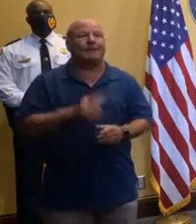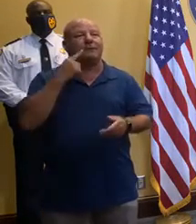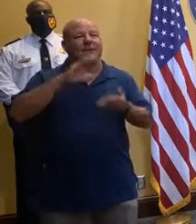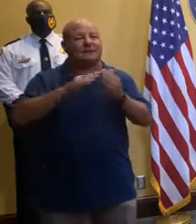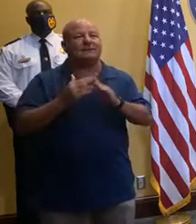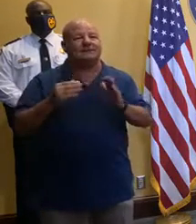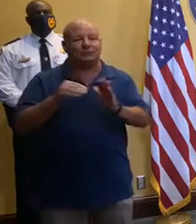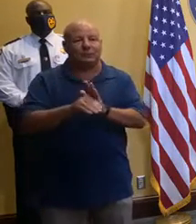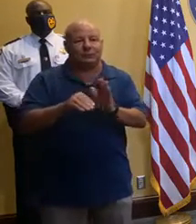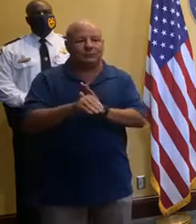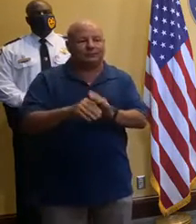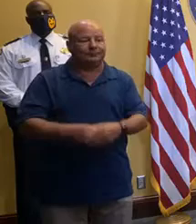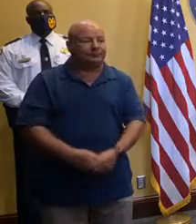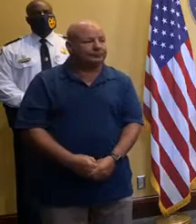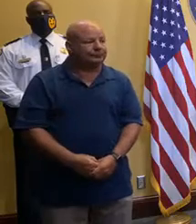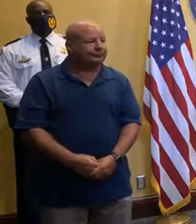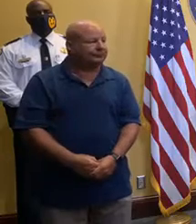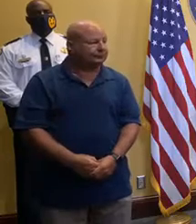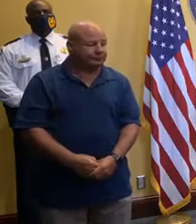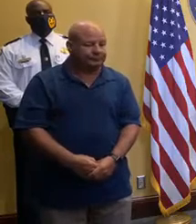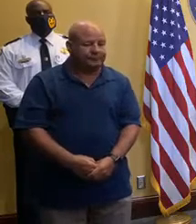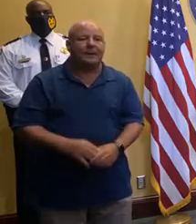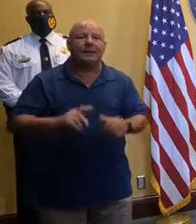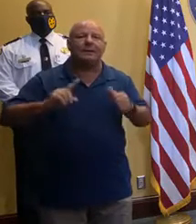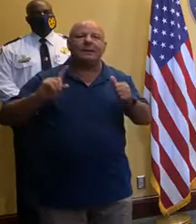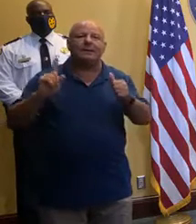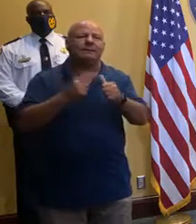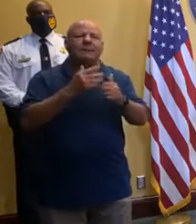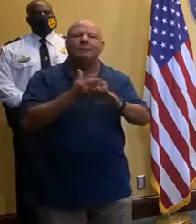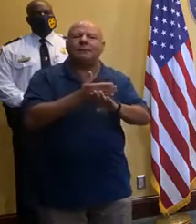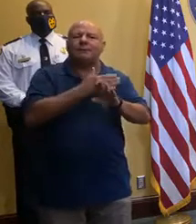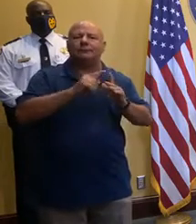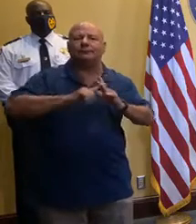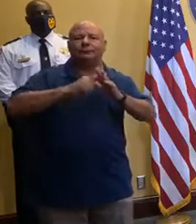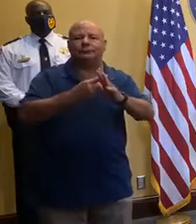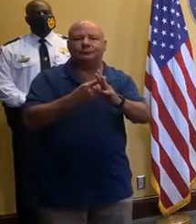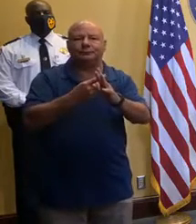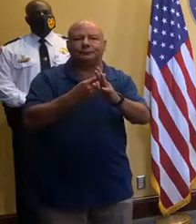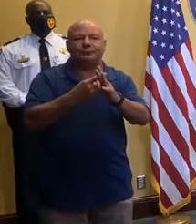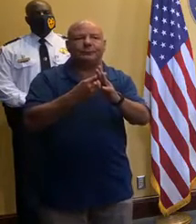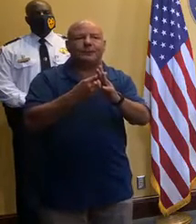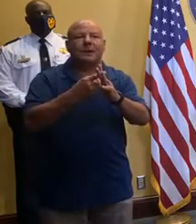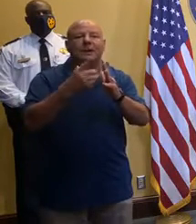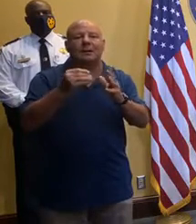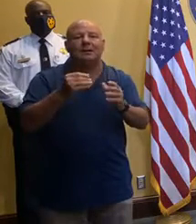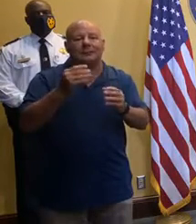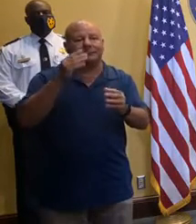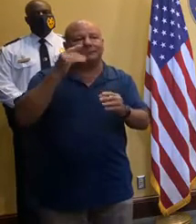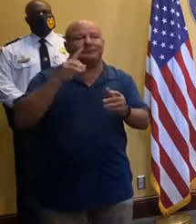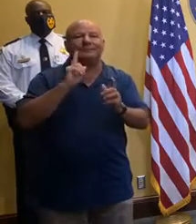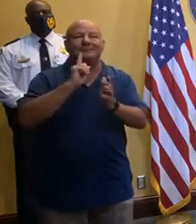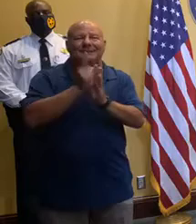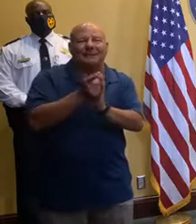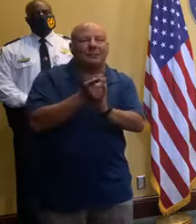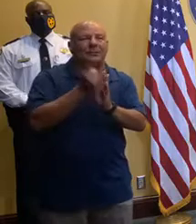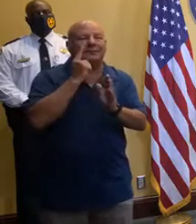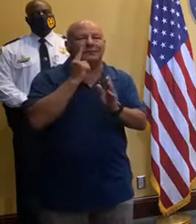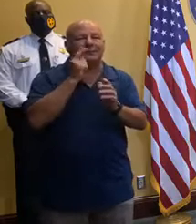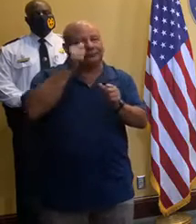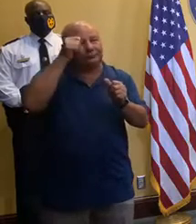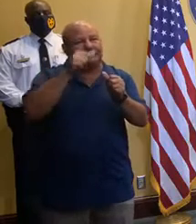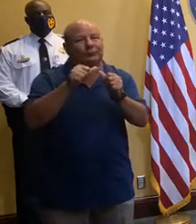start really today, I would just like to take a moment to acknowledge the anniversary of September